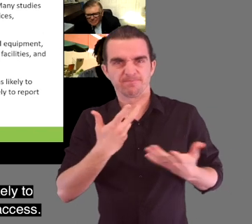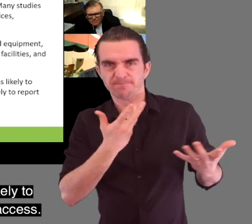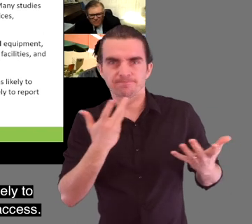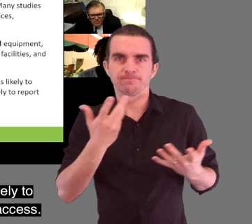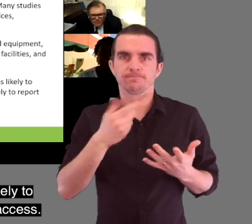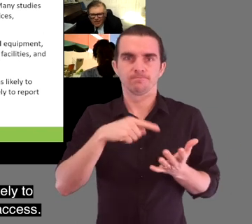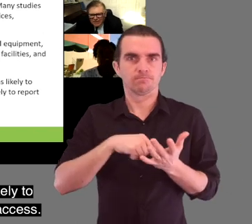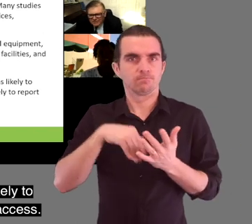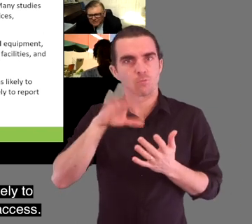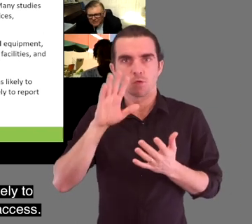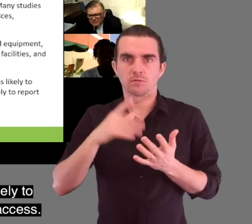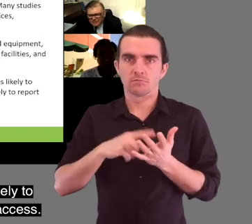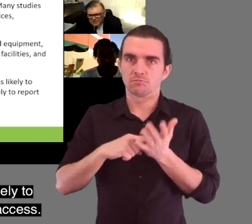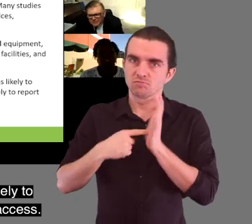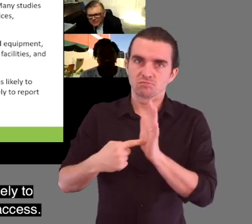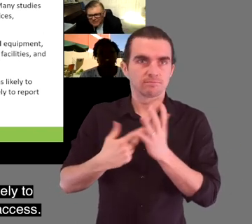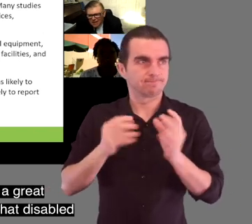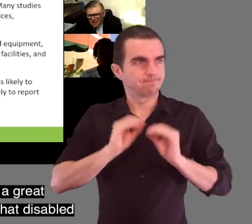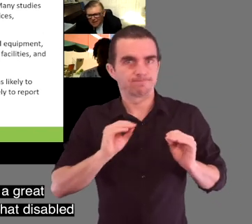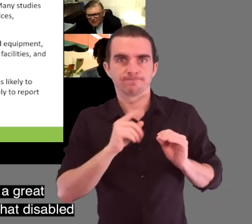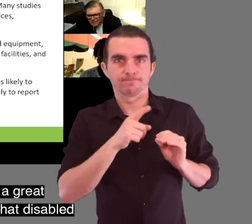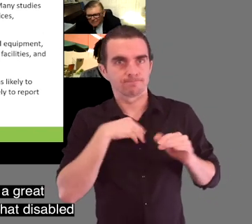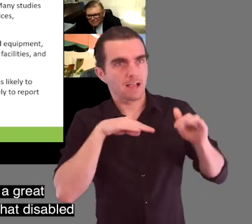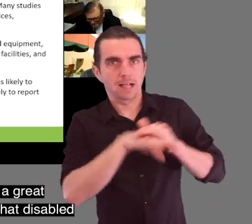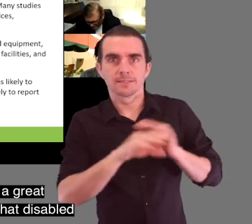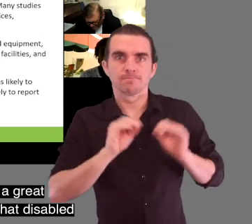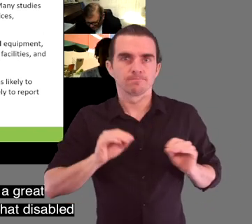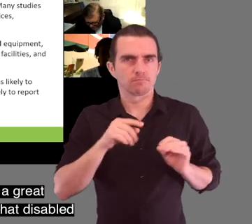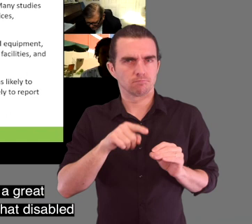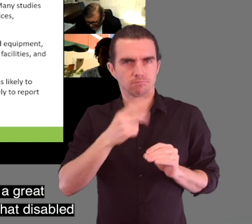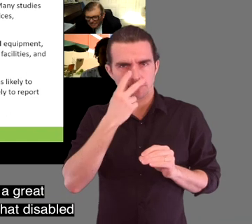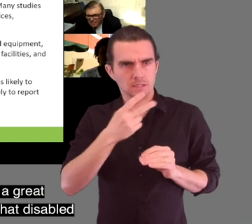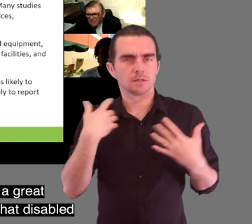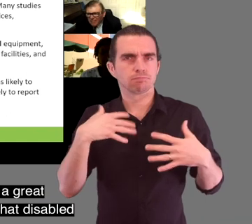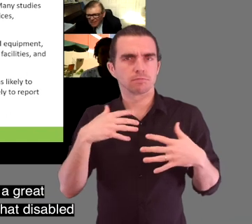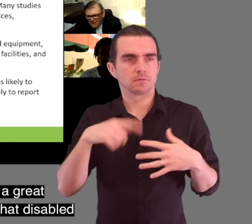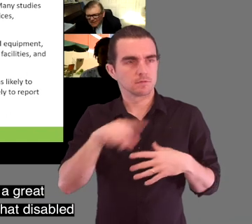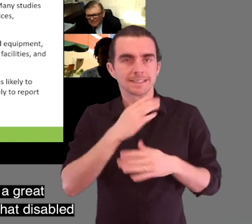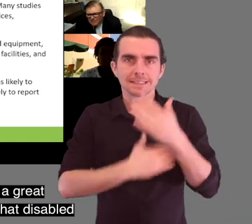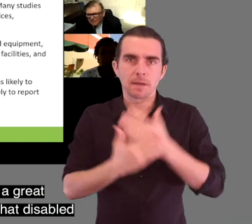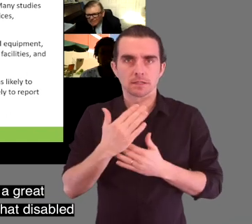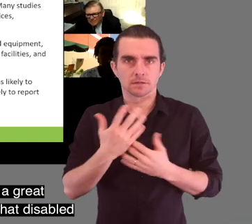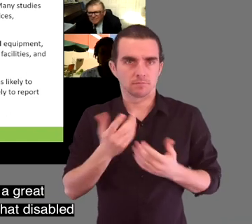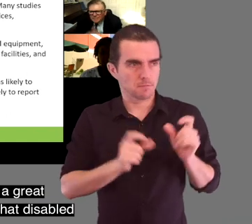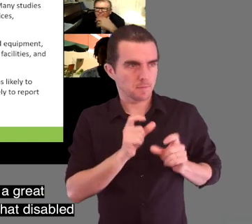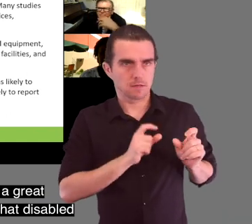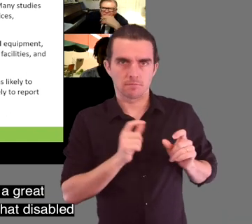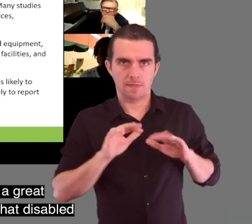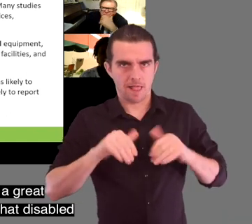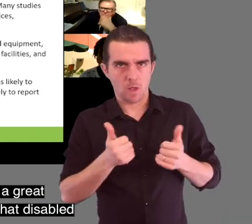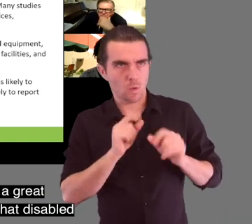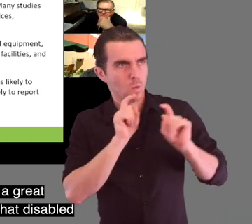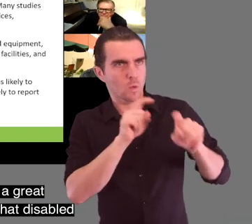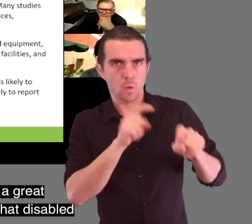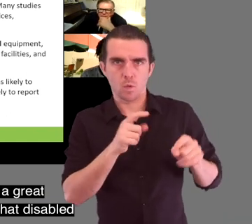report being denied access. So these barriers are a great challenge